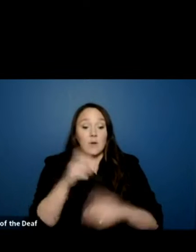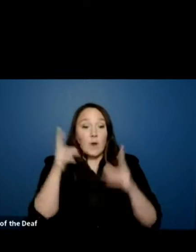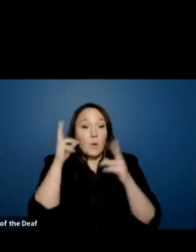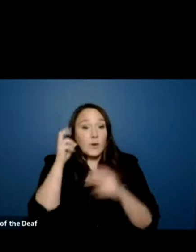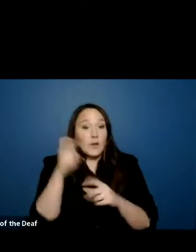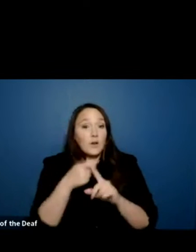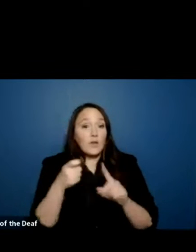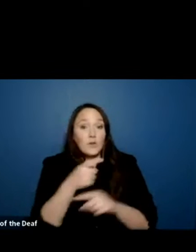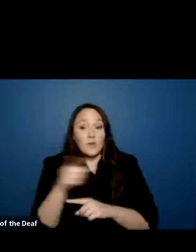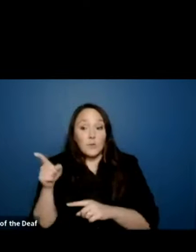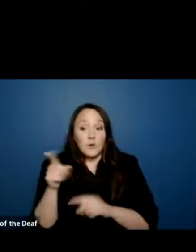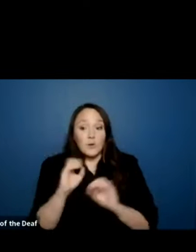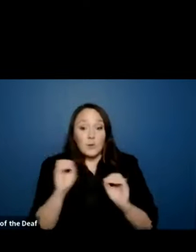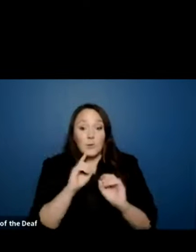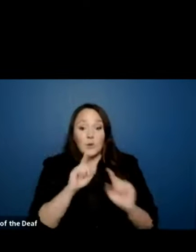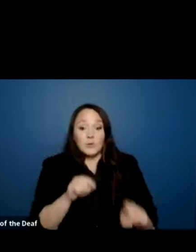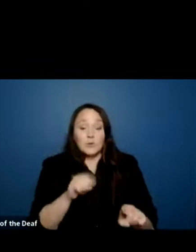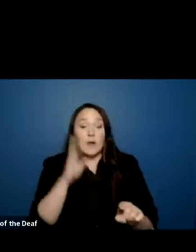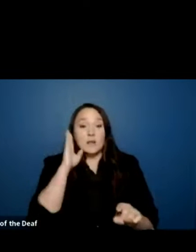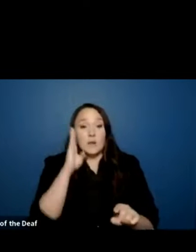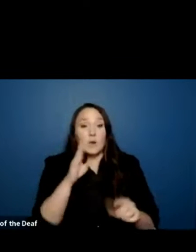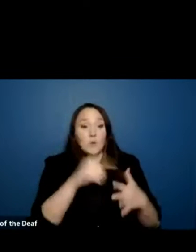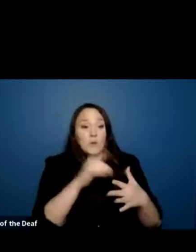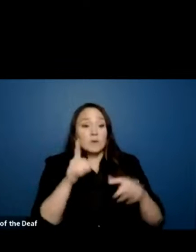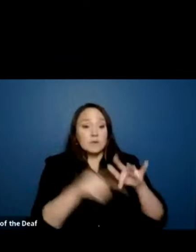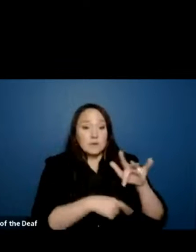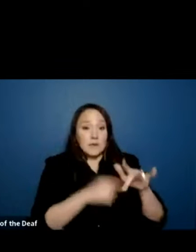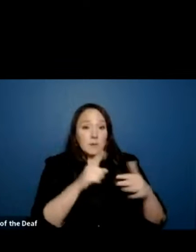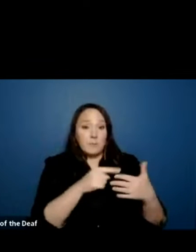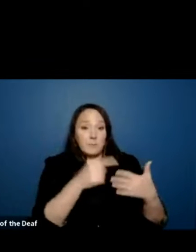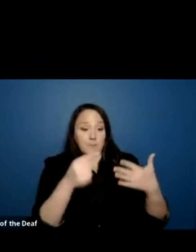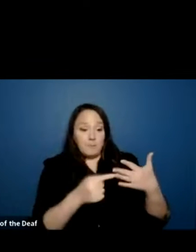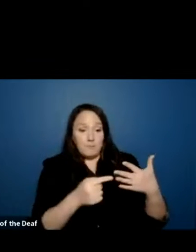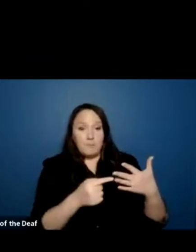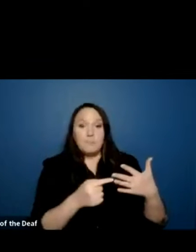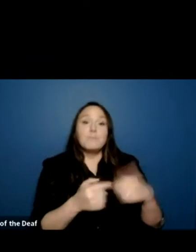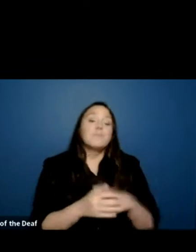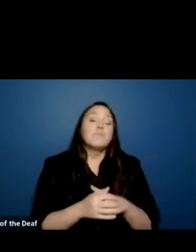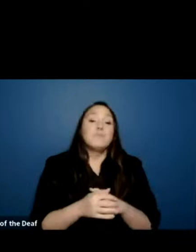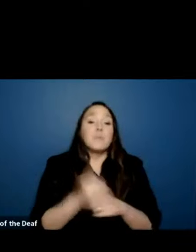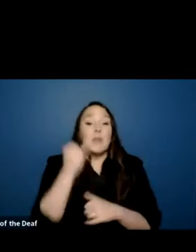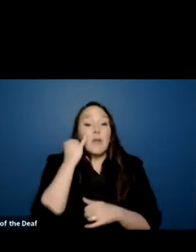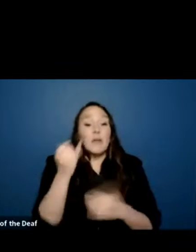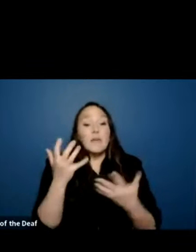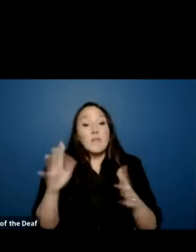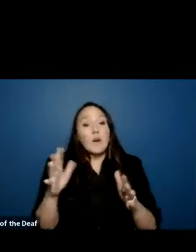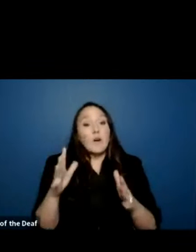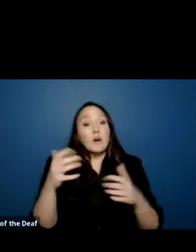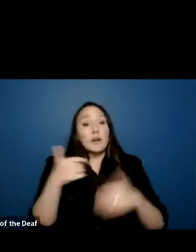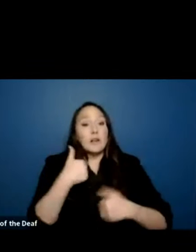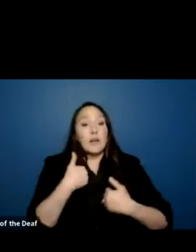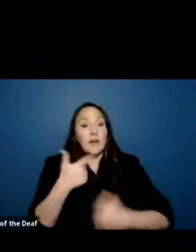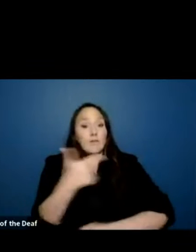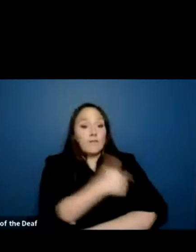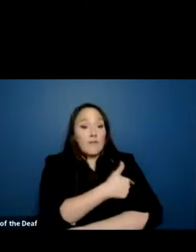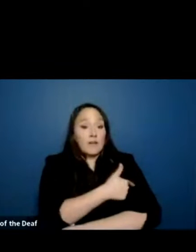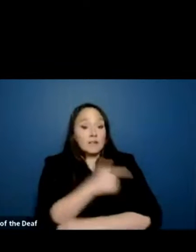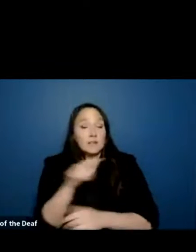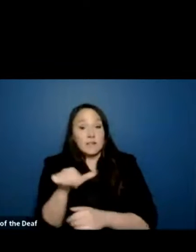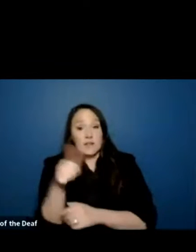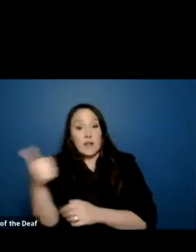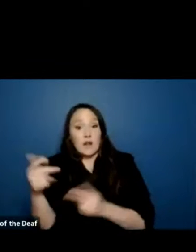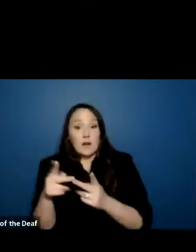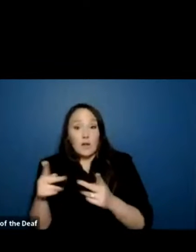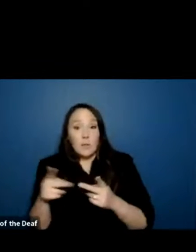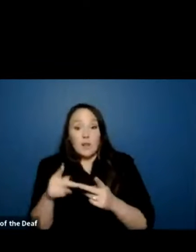forced to move to the next individual in line. If you have already received your vaccine elsewhere, there will be instructions on how